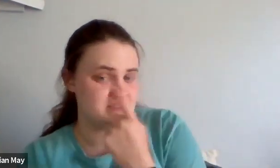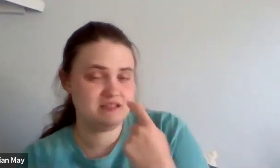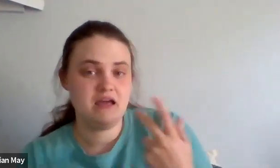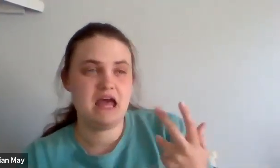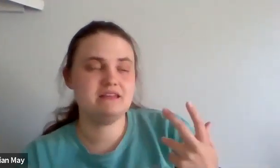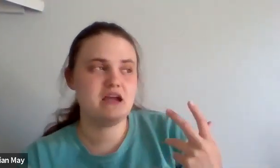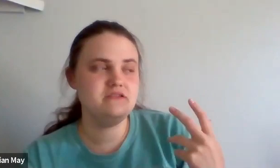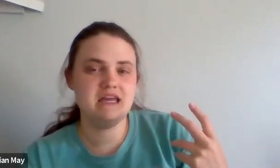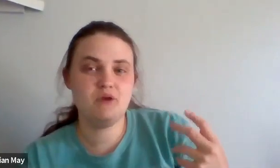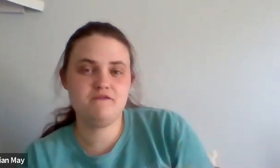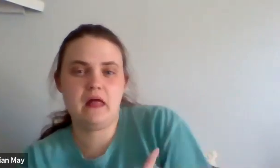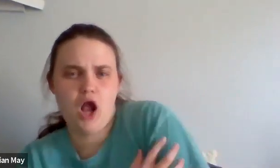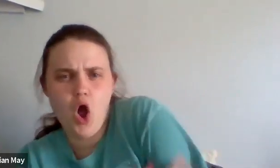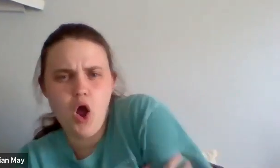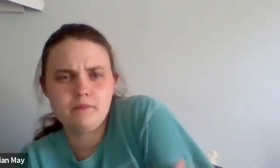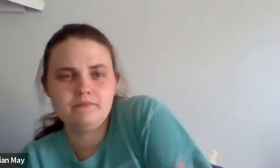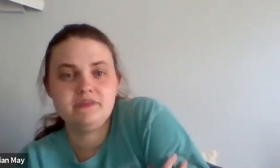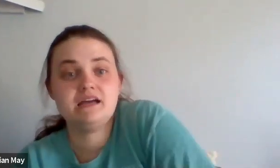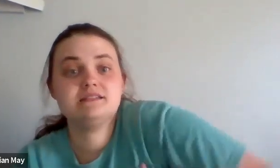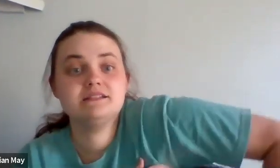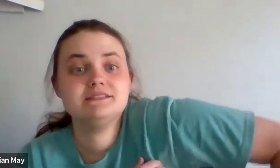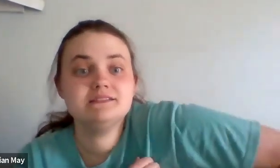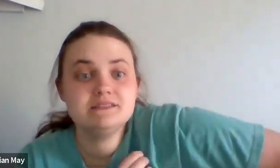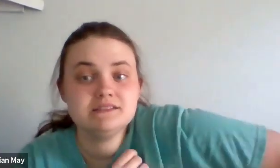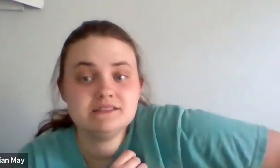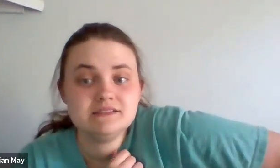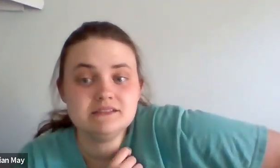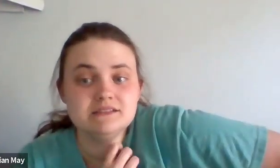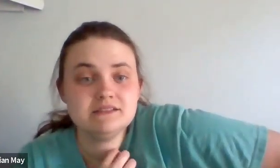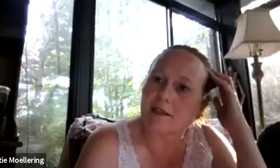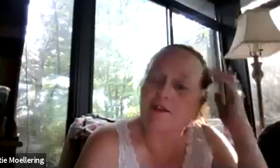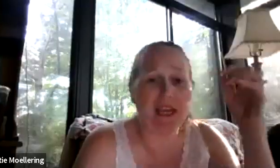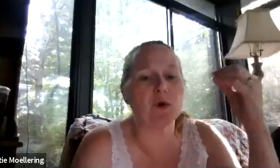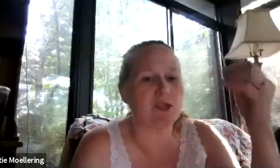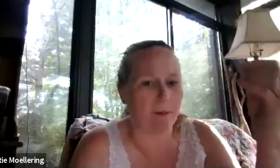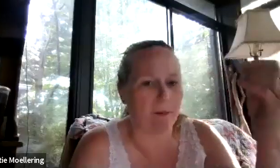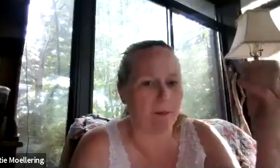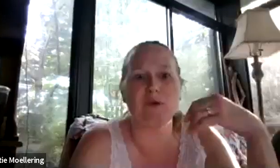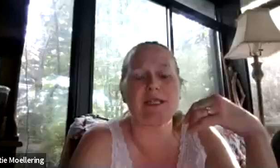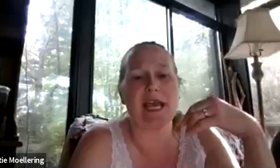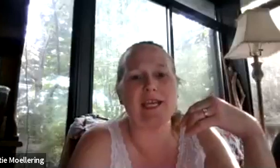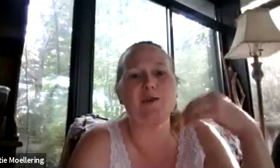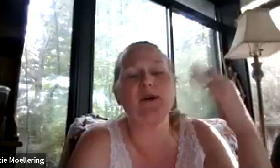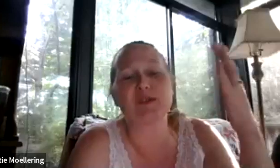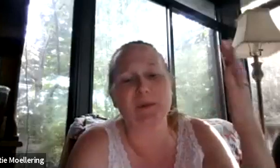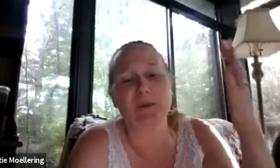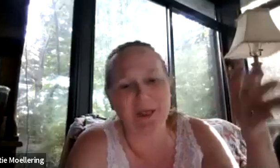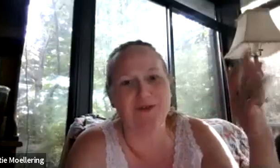yes. And that's kind of the same way for like arm. Yes. What is thing or something? Like if you wanted to say you have something